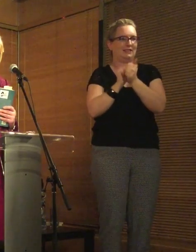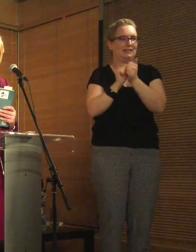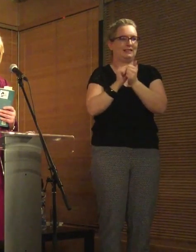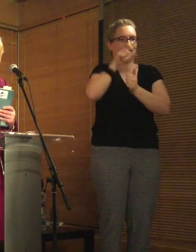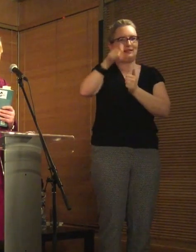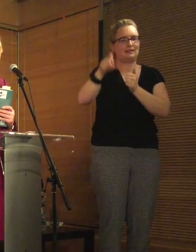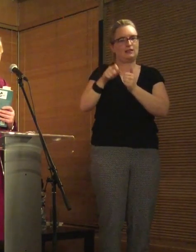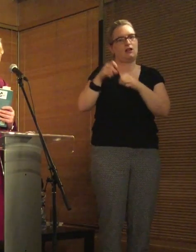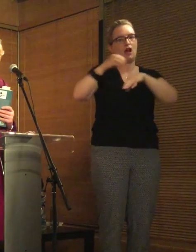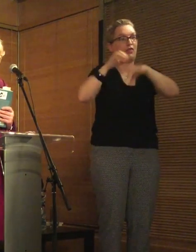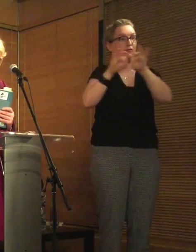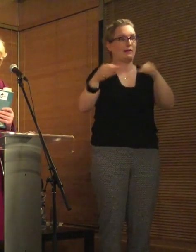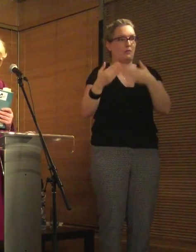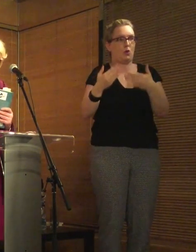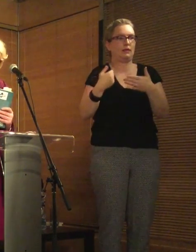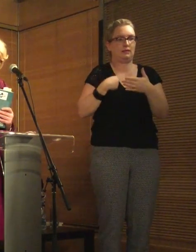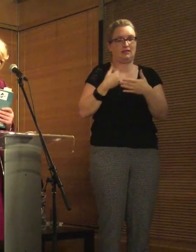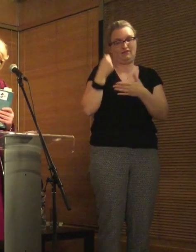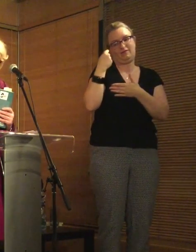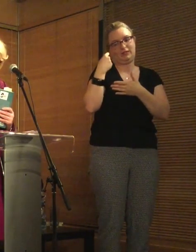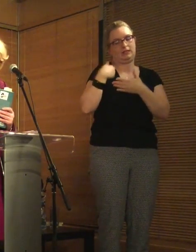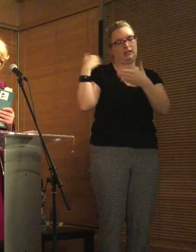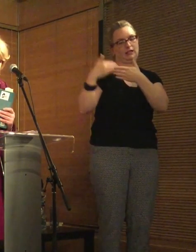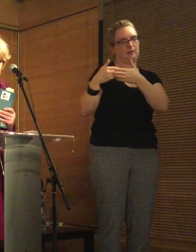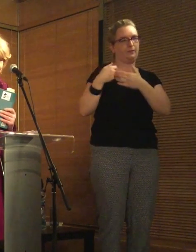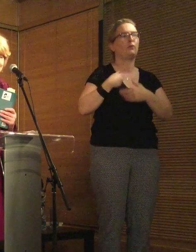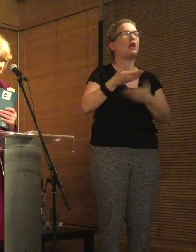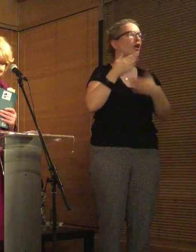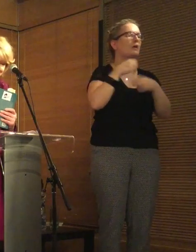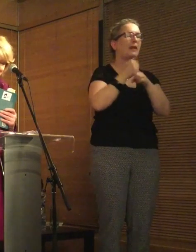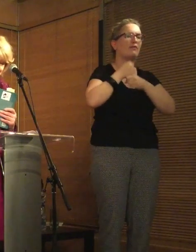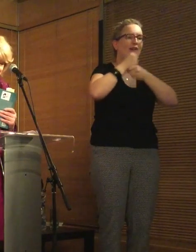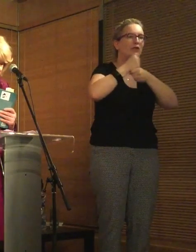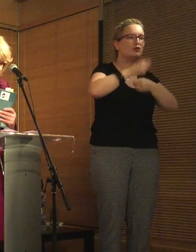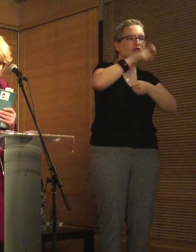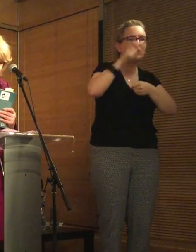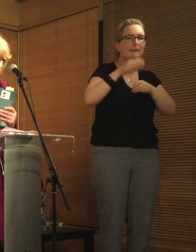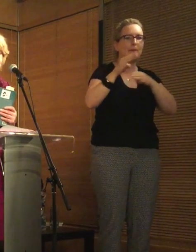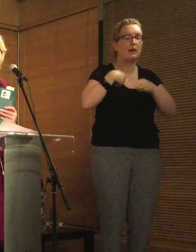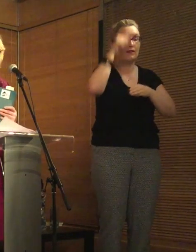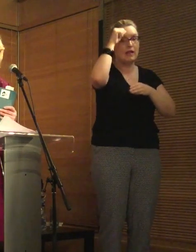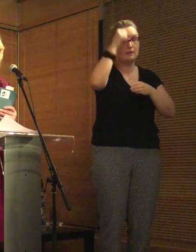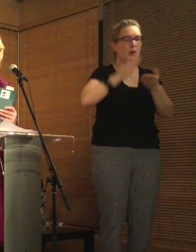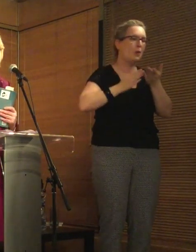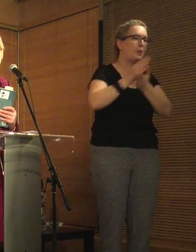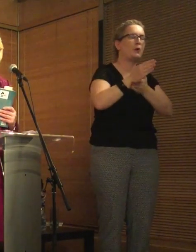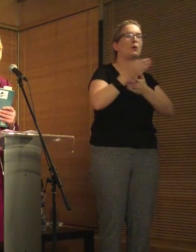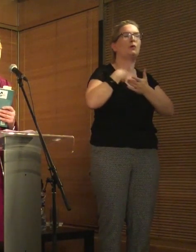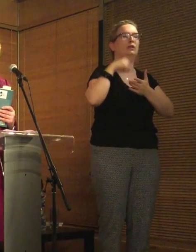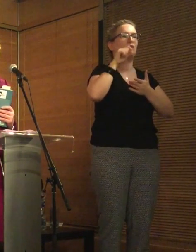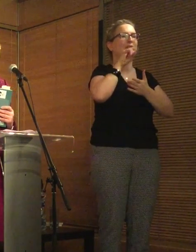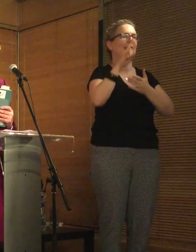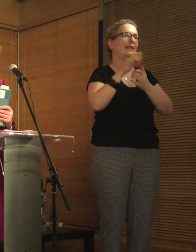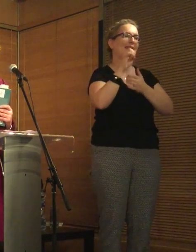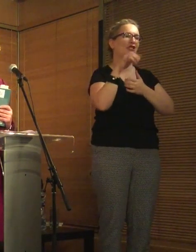and over the last decades. We learn about the revolutionaries at the beginning of the 20th century through articles by the great